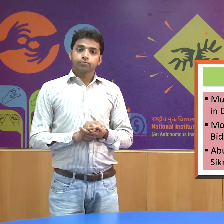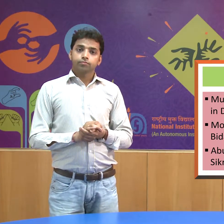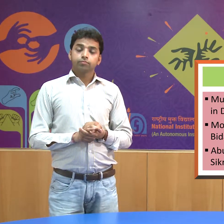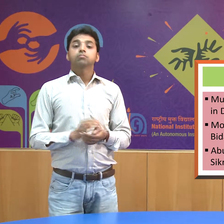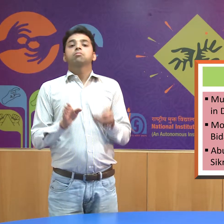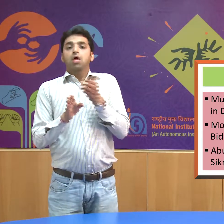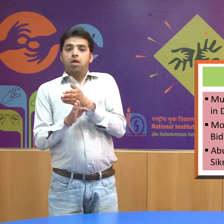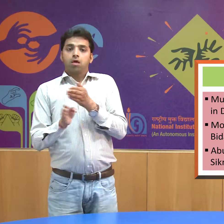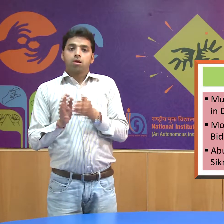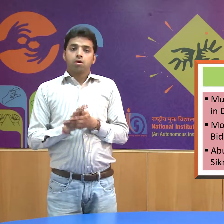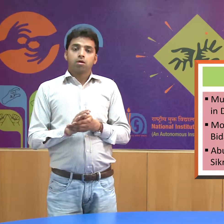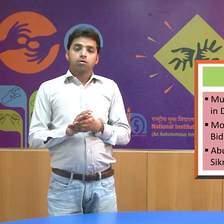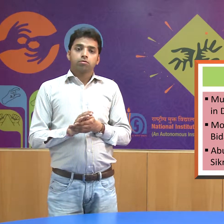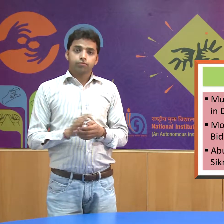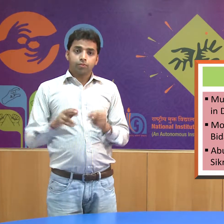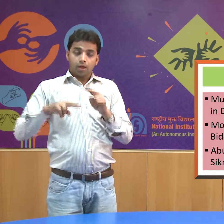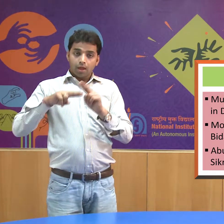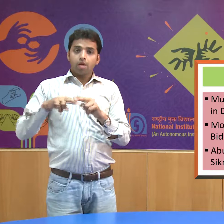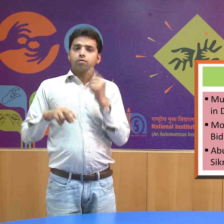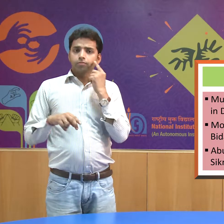and the Firuzi Madrasa in Delhi.